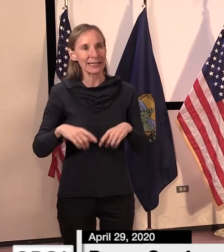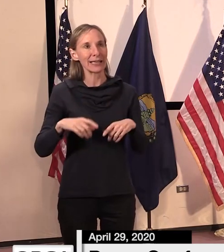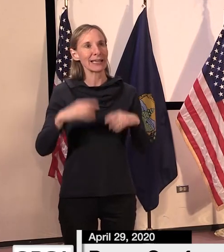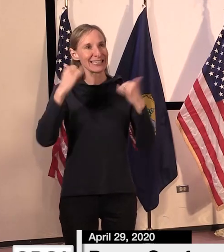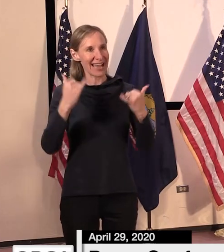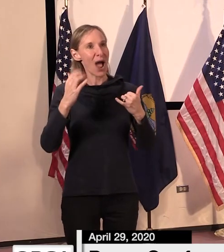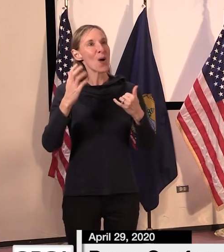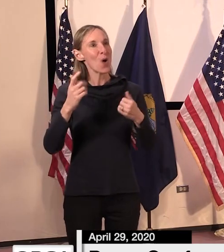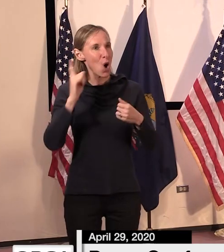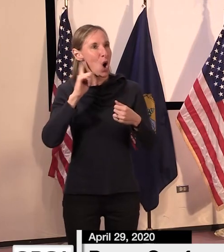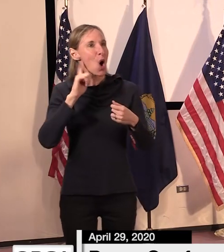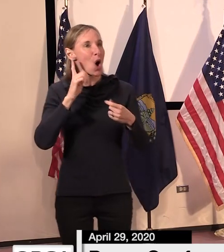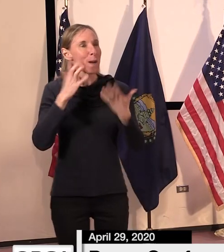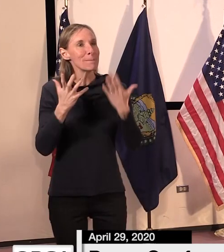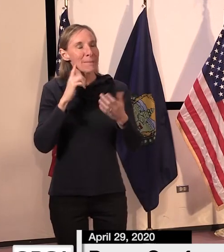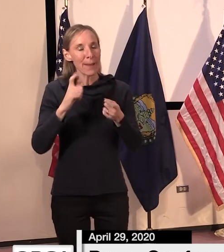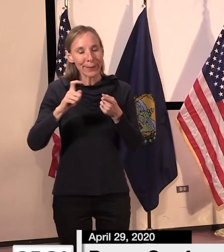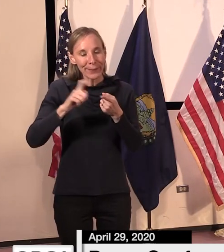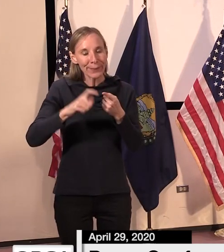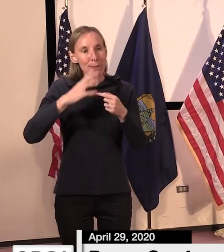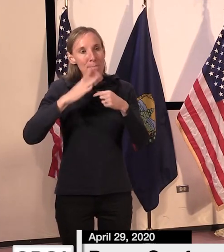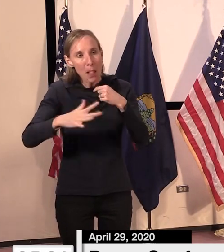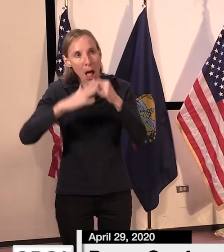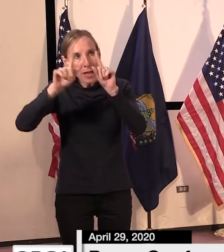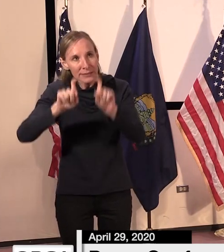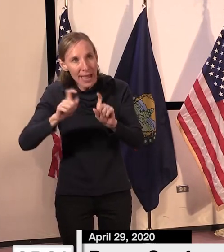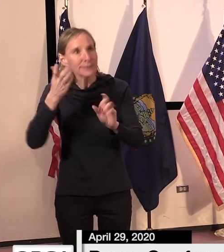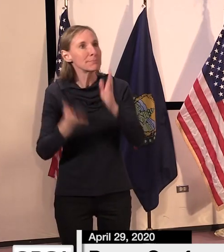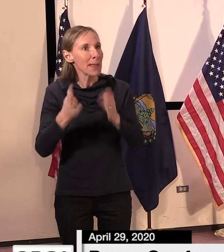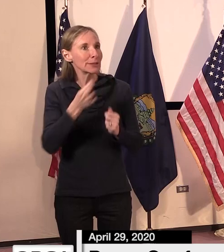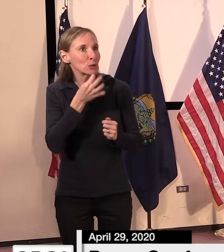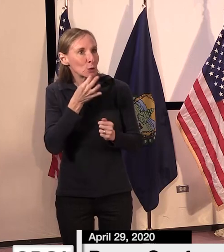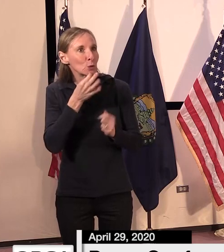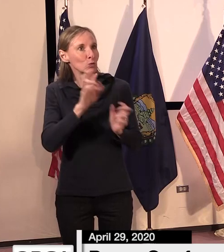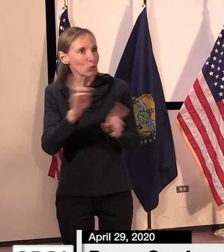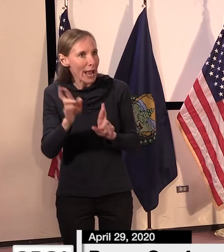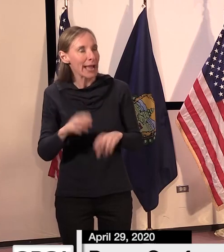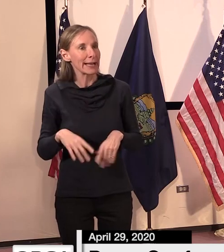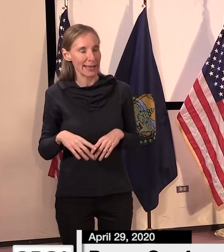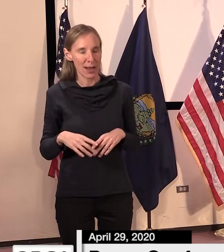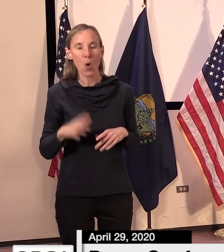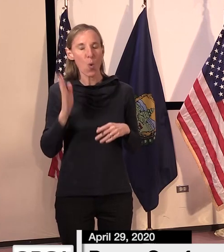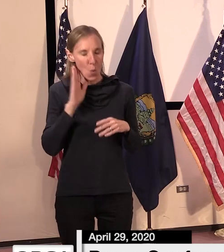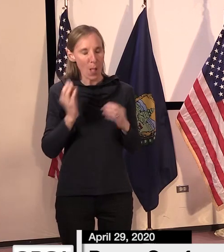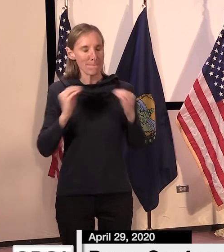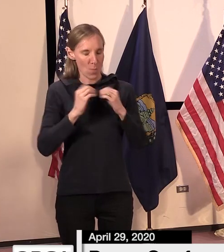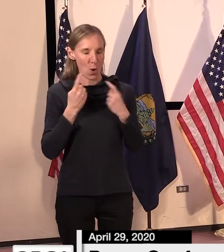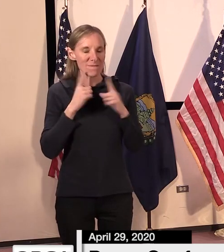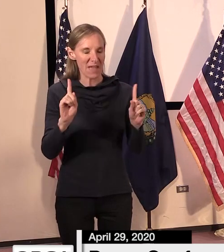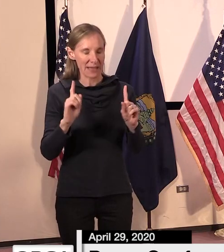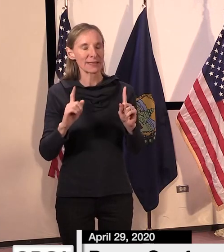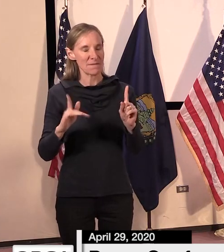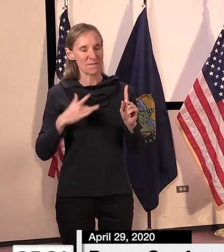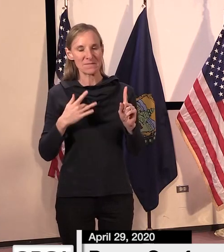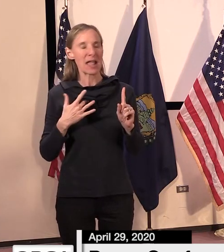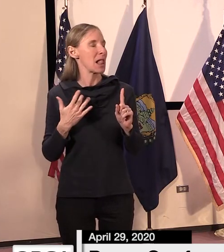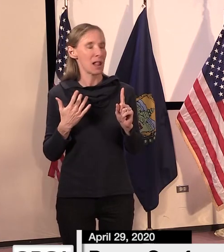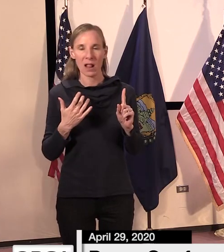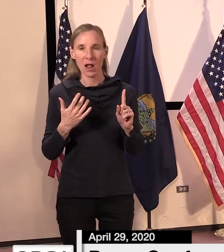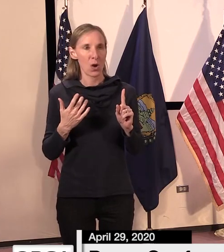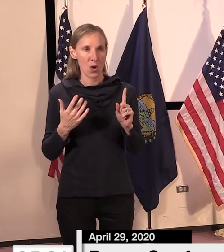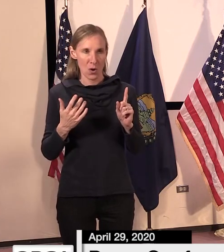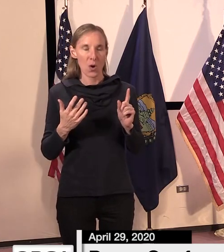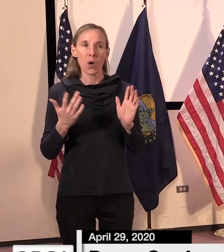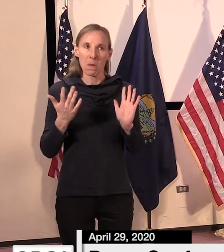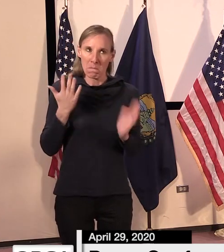day. Hopefully, we'll be in a position where we can deal with this much more effectively, that we don't have the shutdowns that we've had before. But we don't